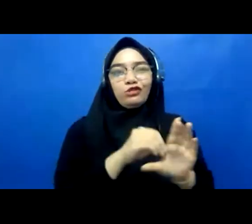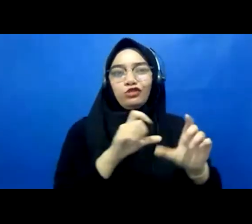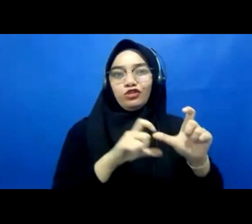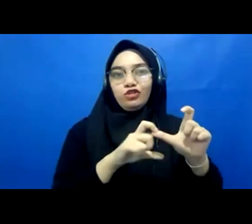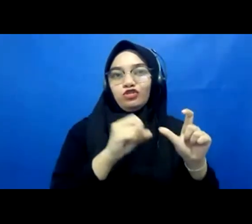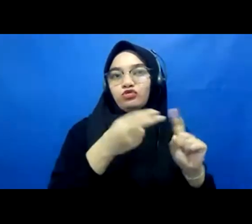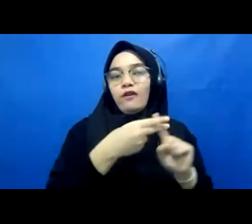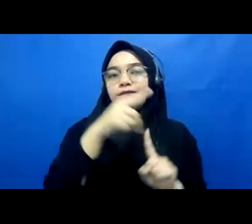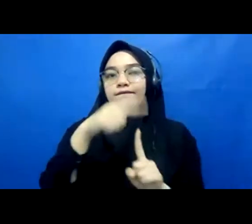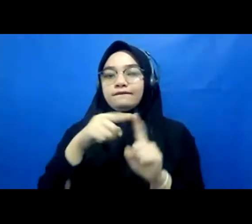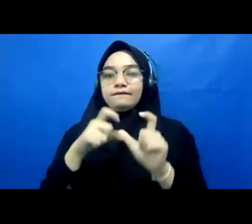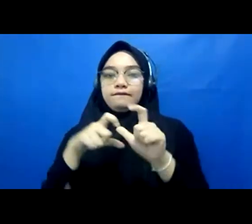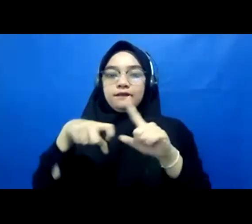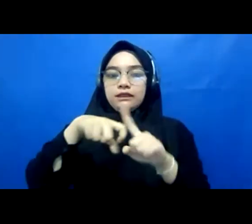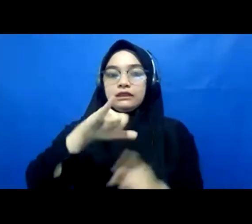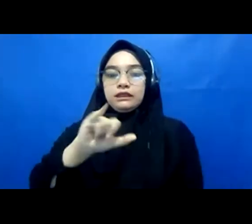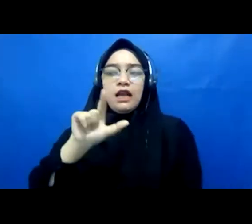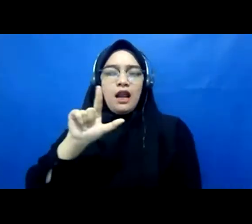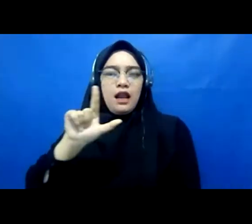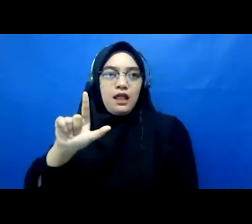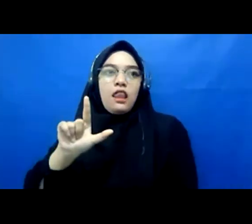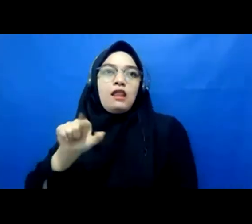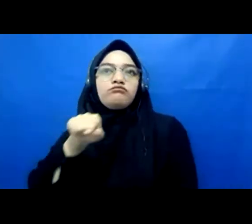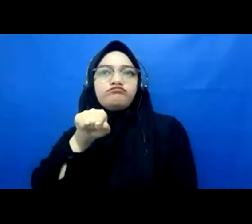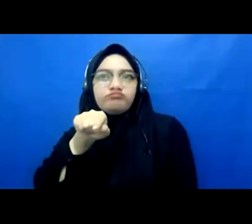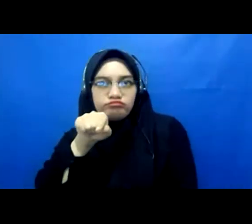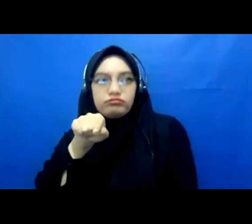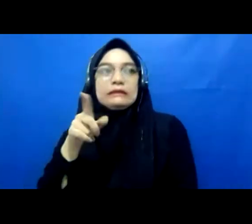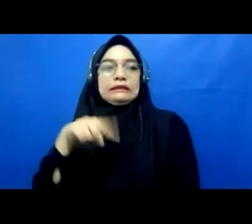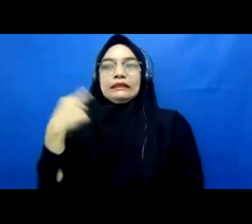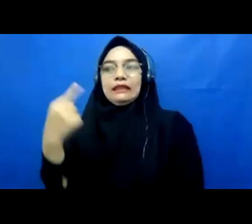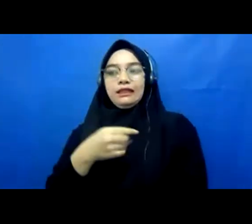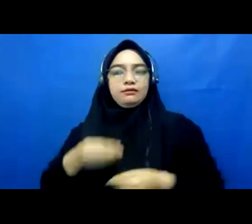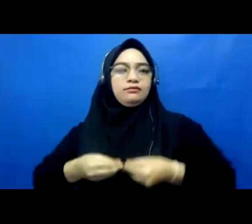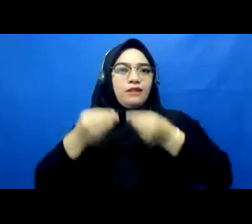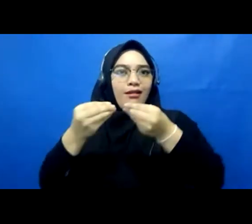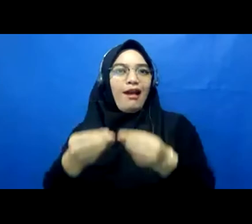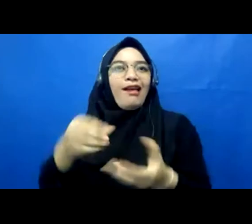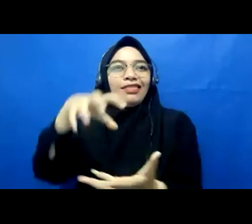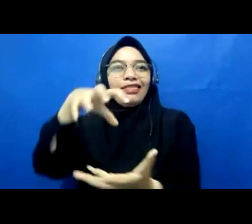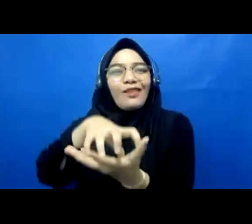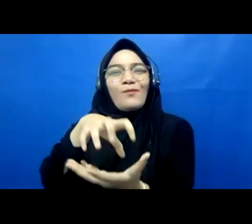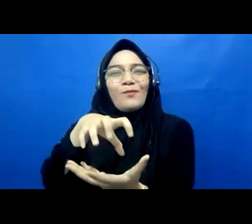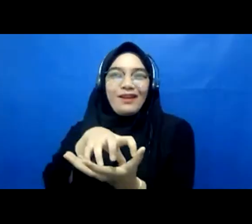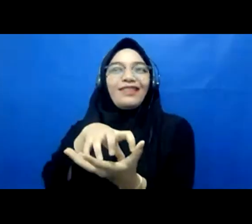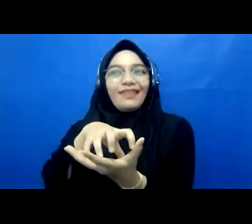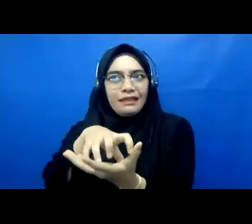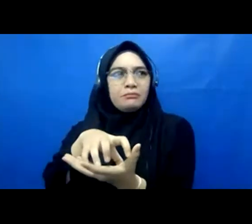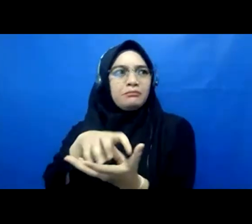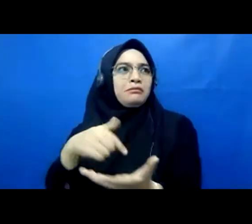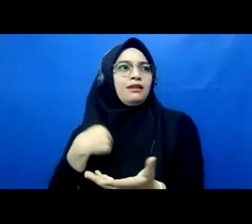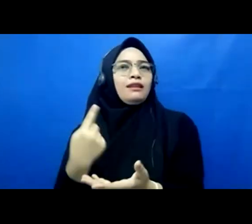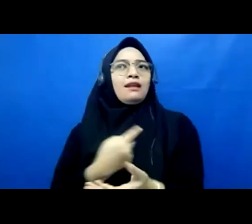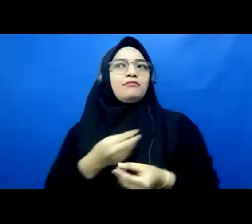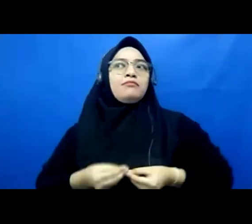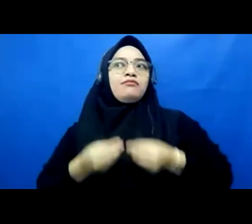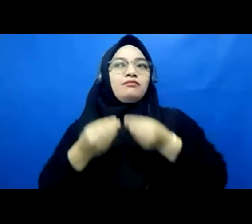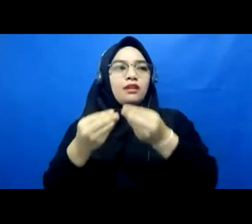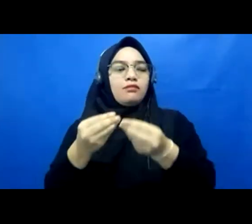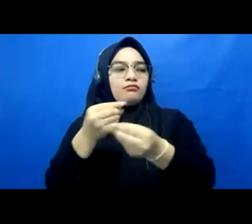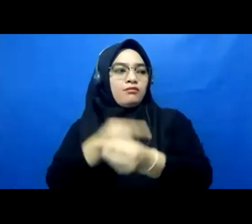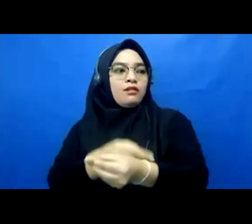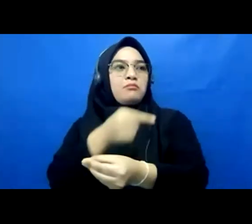a space and resource for resource and space and skill for them to explore what they really want